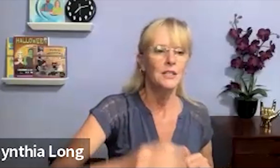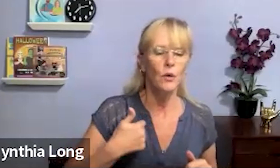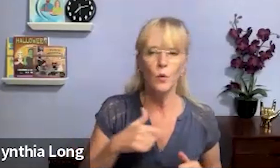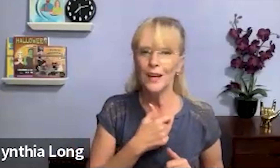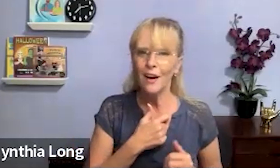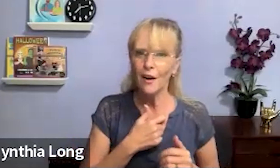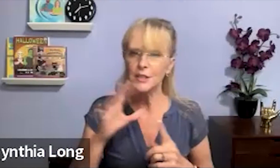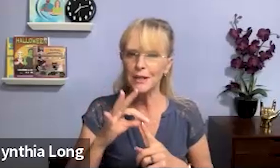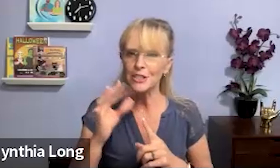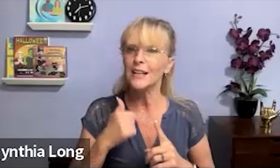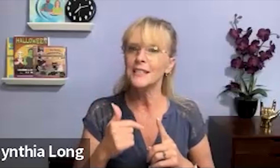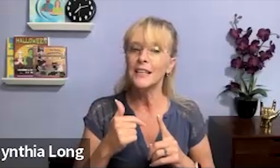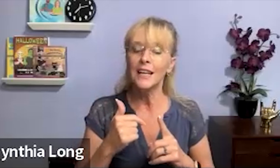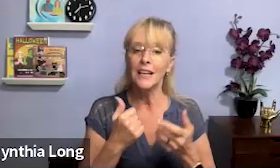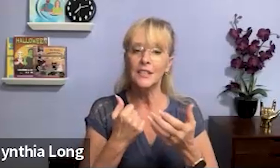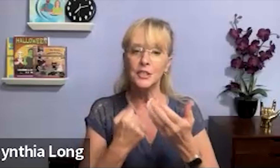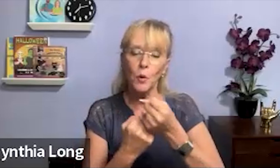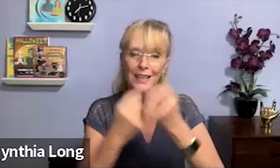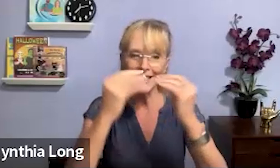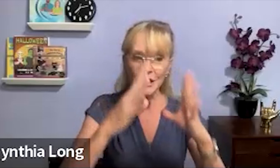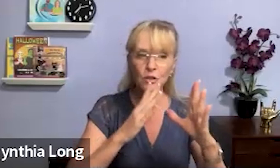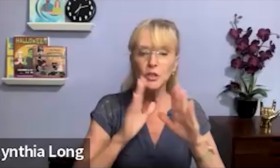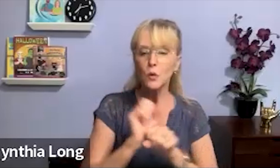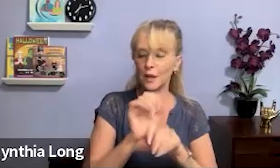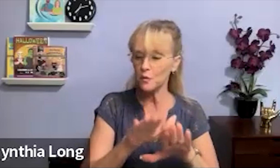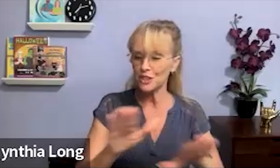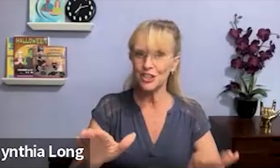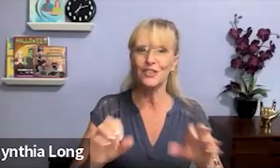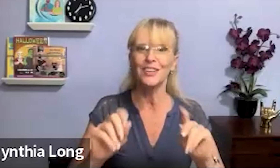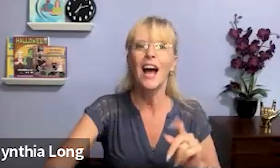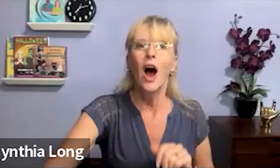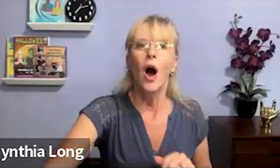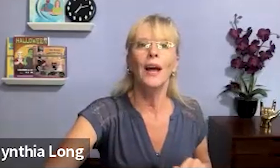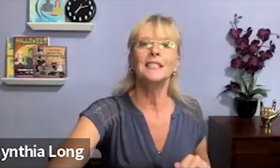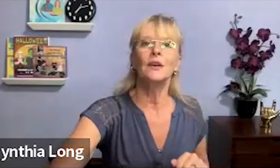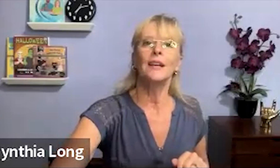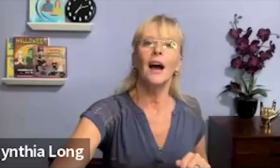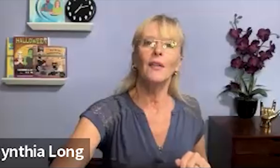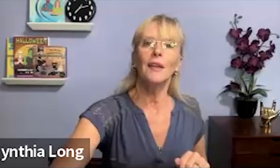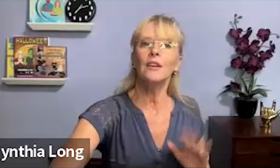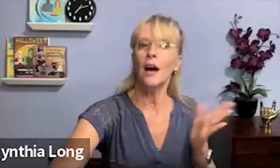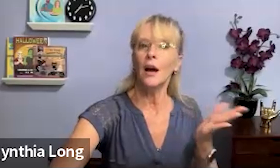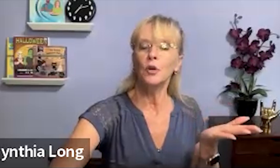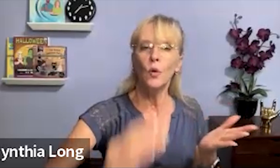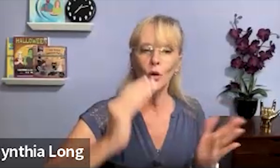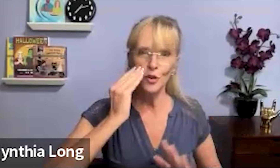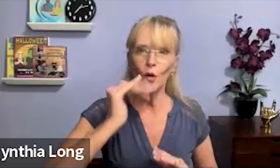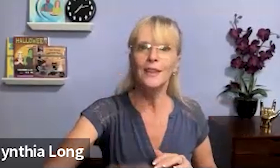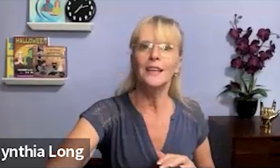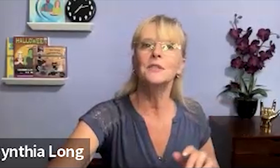So we are specializing in supporting teachers working with children. Okay, so now that you know this,